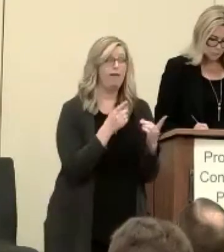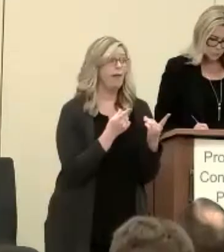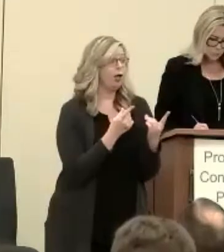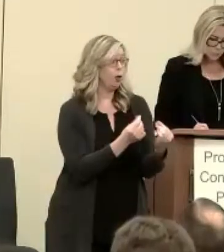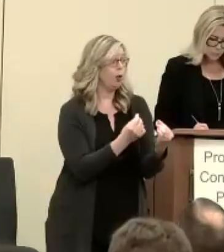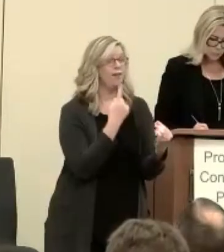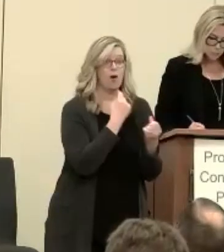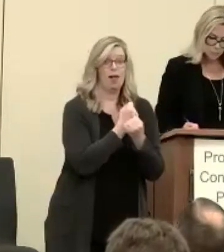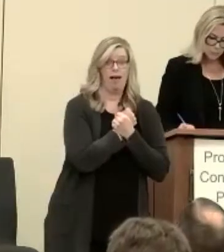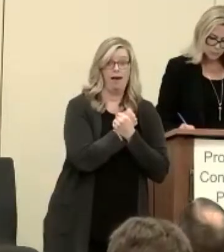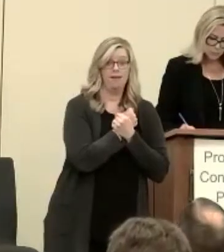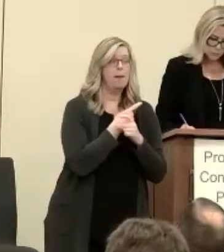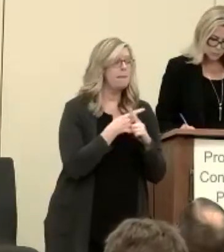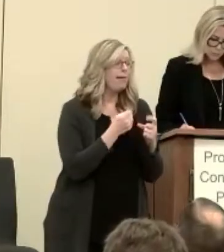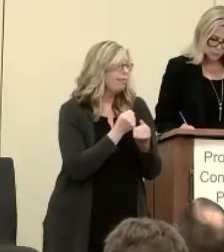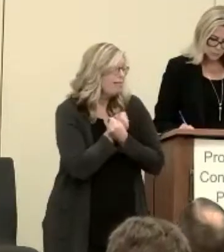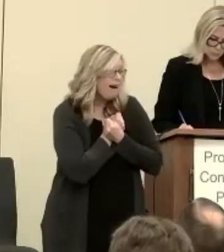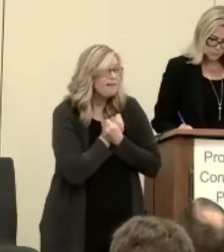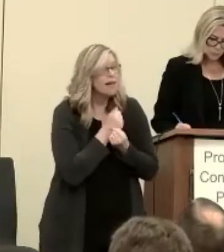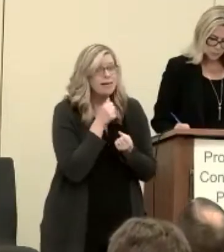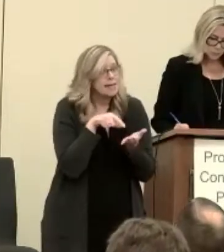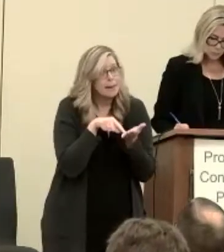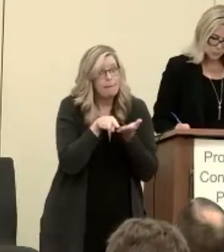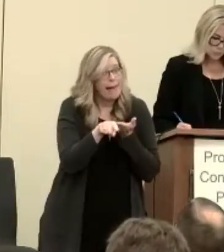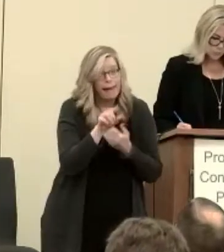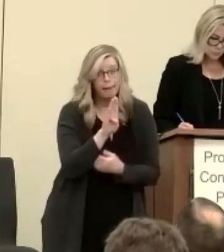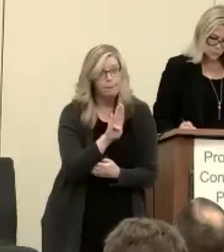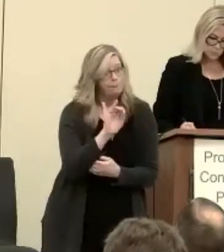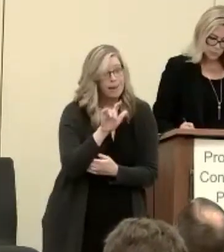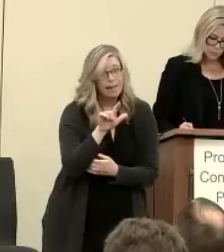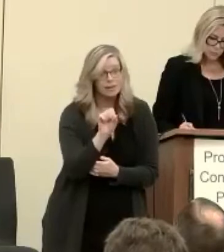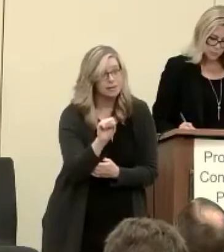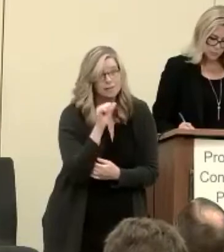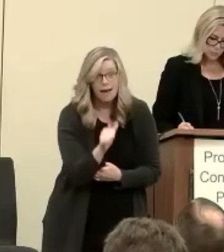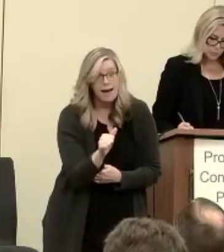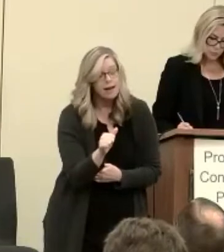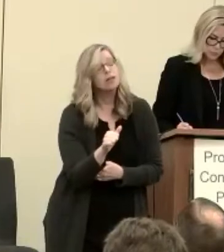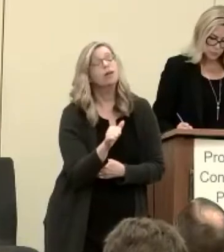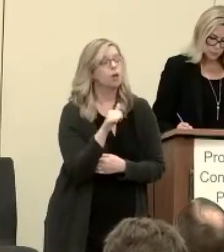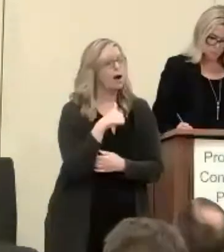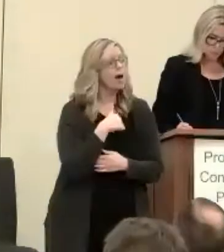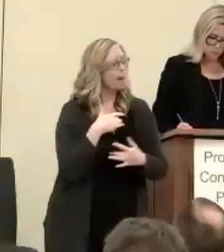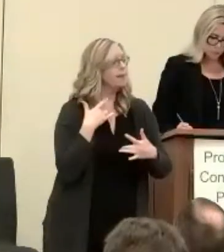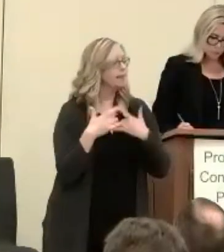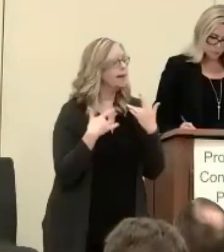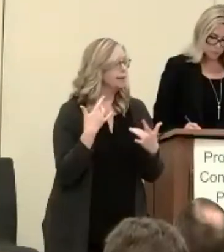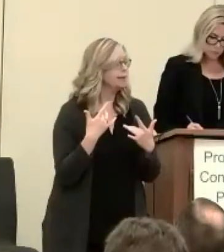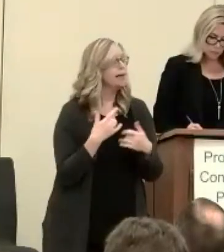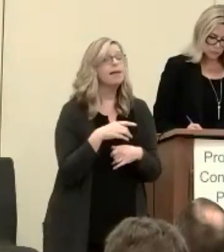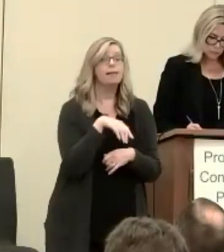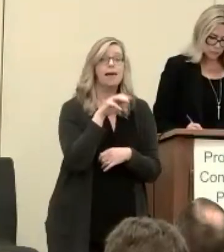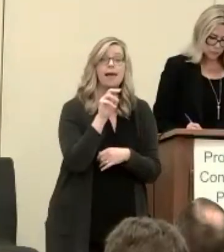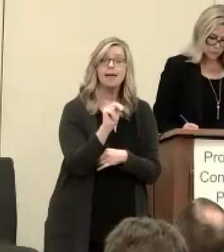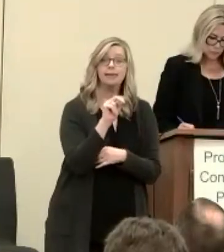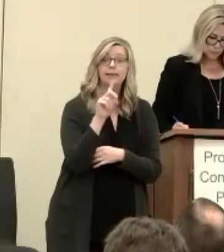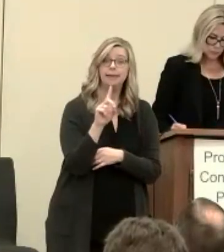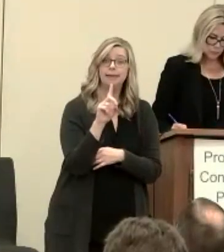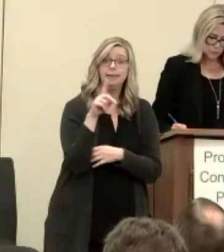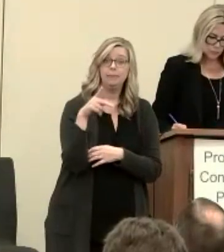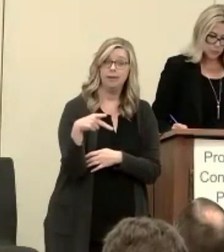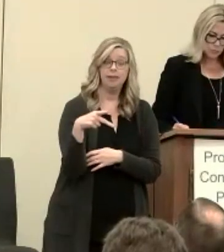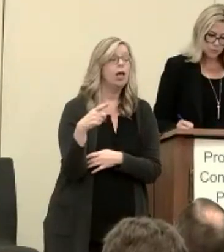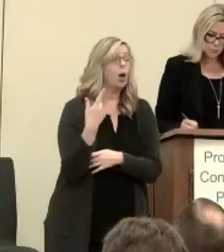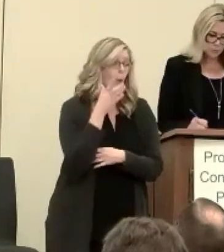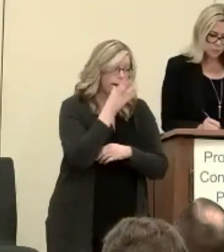unfortunately, love doesn't pay the bills. And so I am excited to announce that the Manitoba NDP will